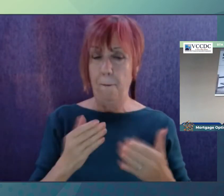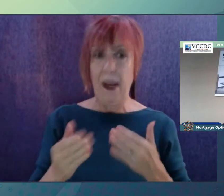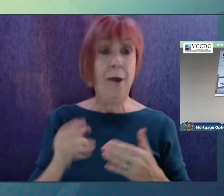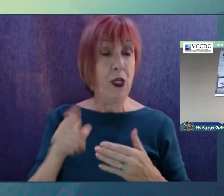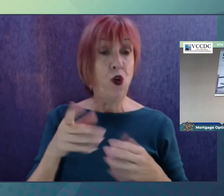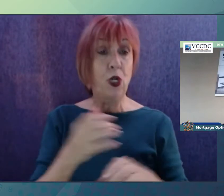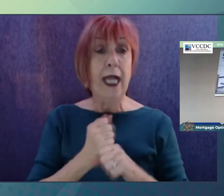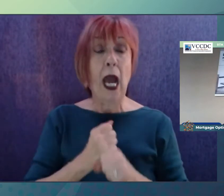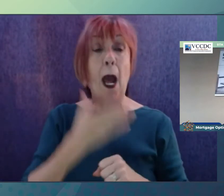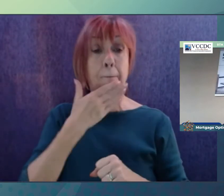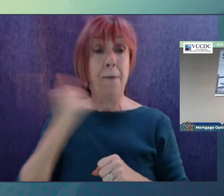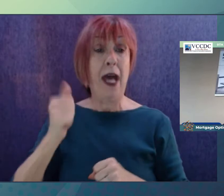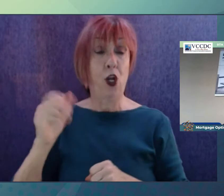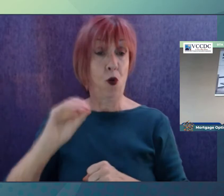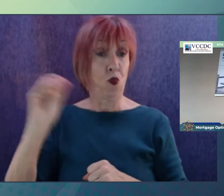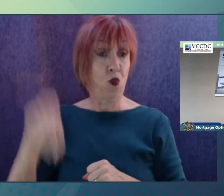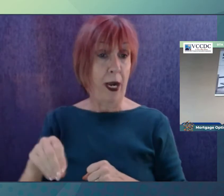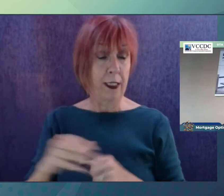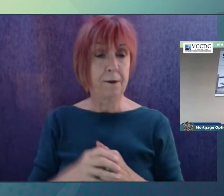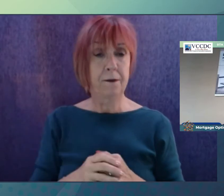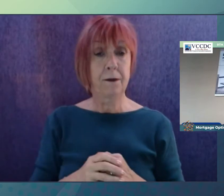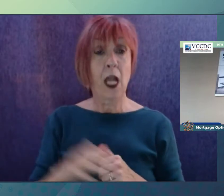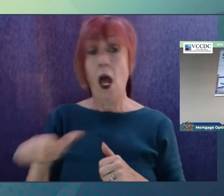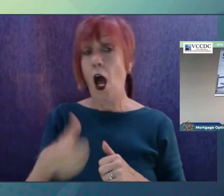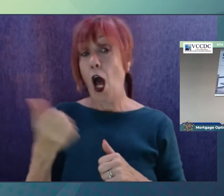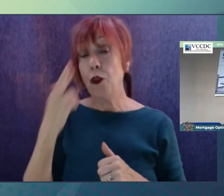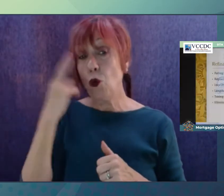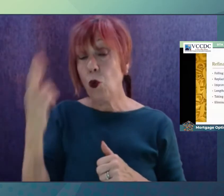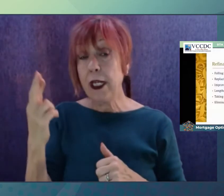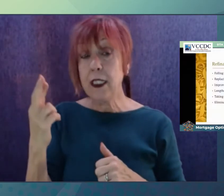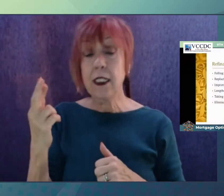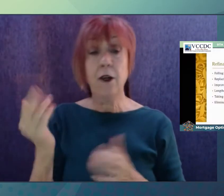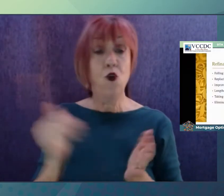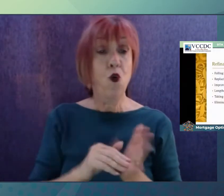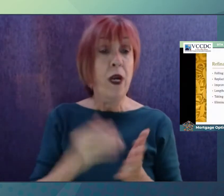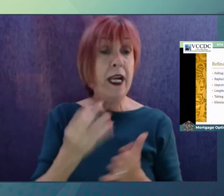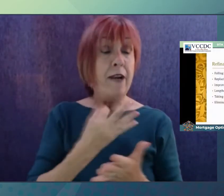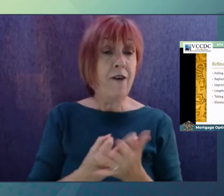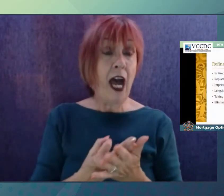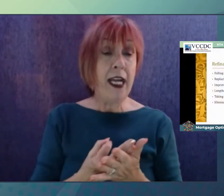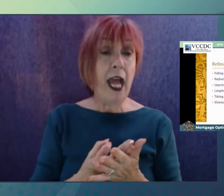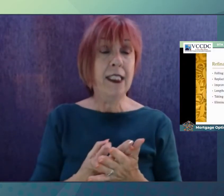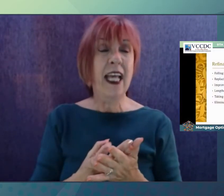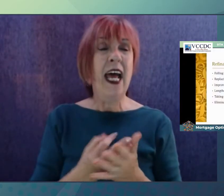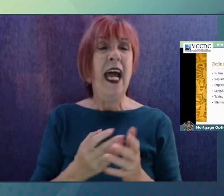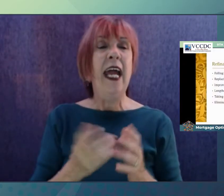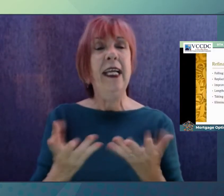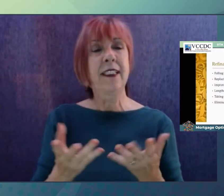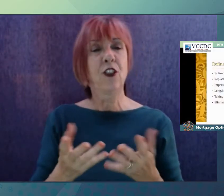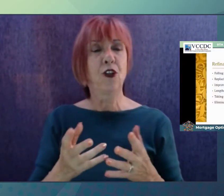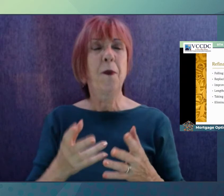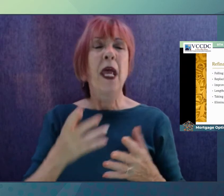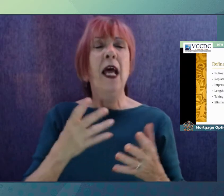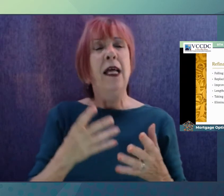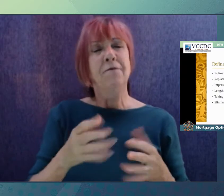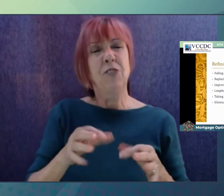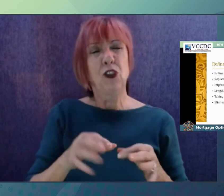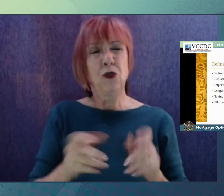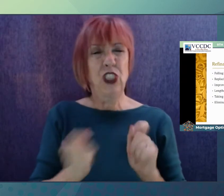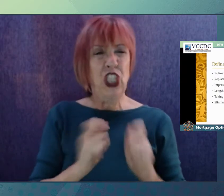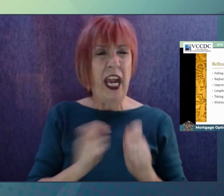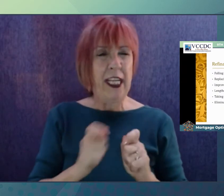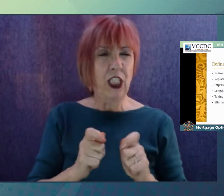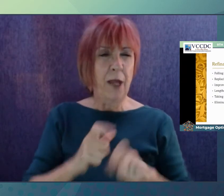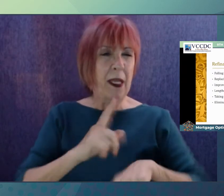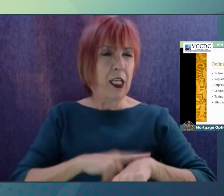rate. Another reason for refinance might be lengthening the loan term. Even when the rates are the same, some homeowners